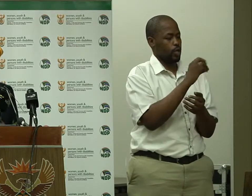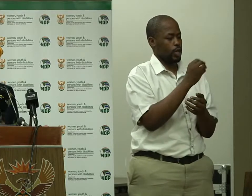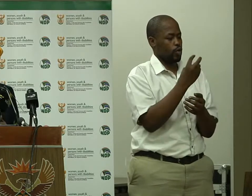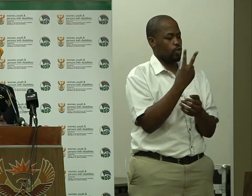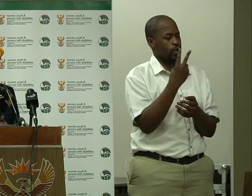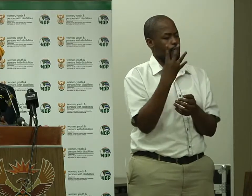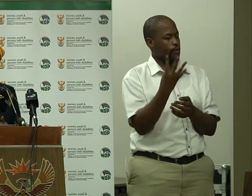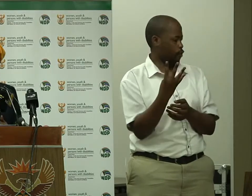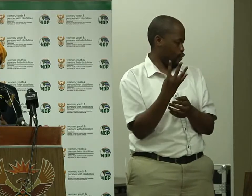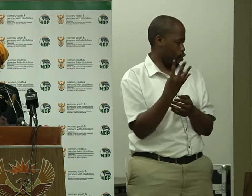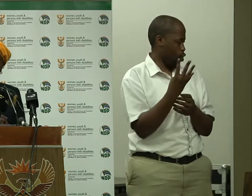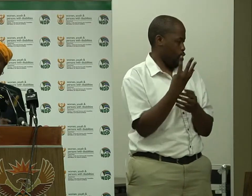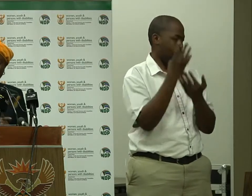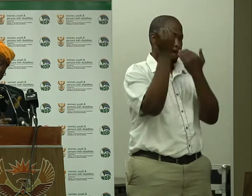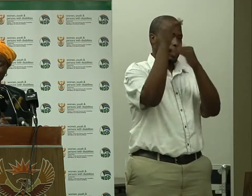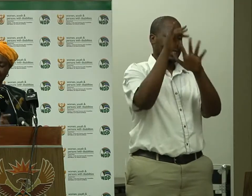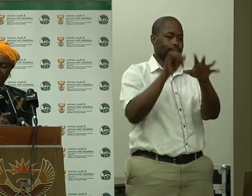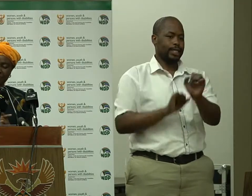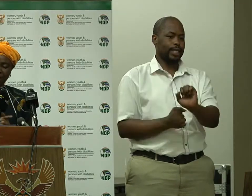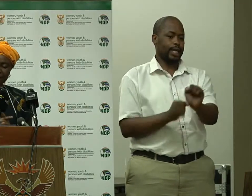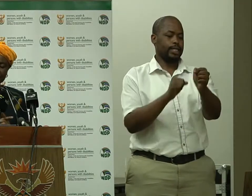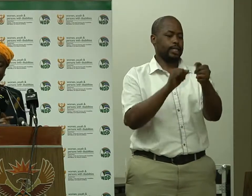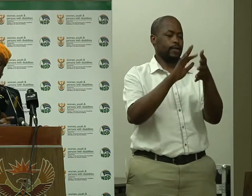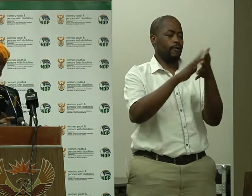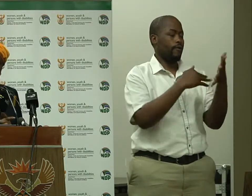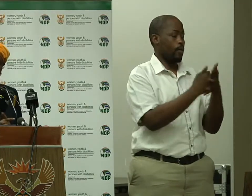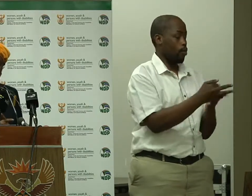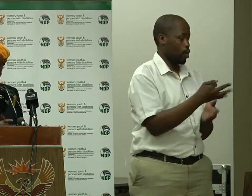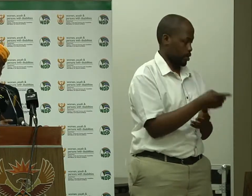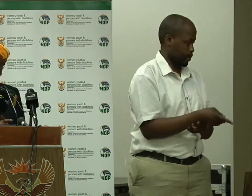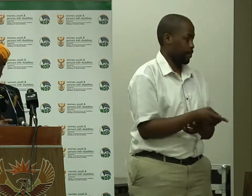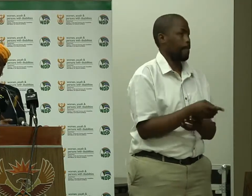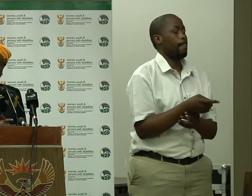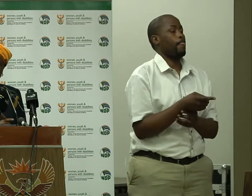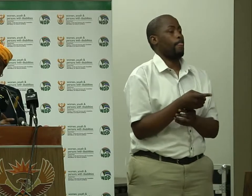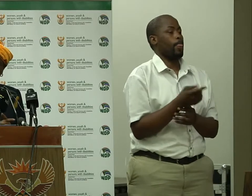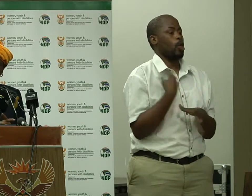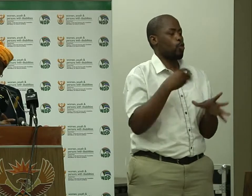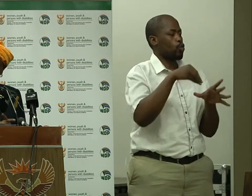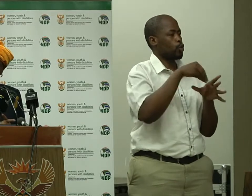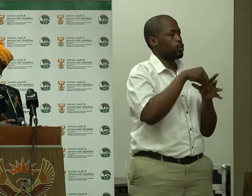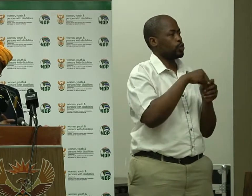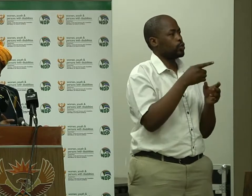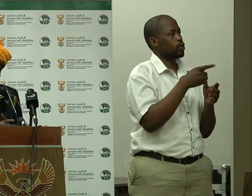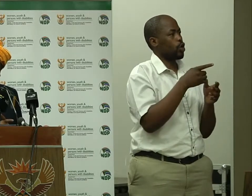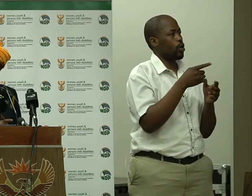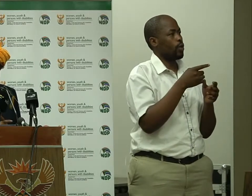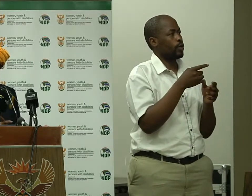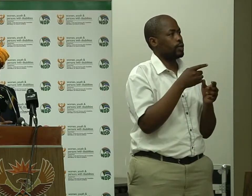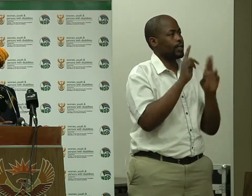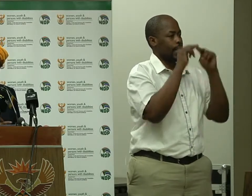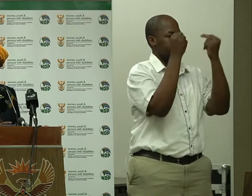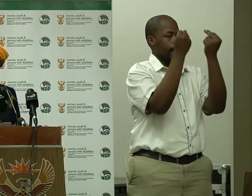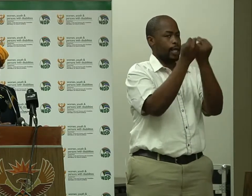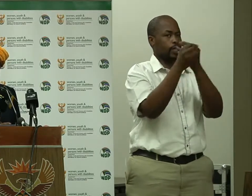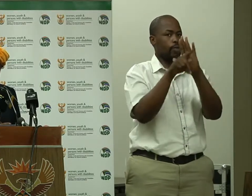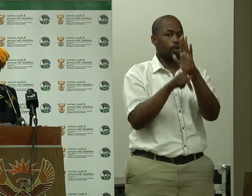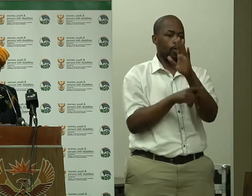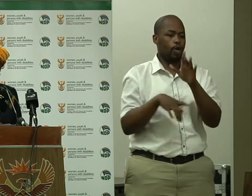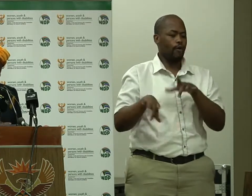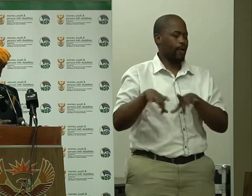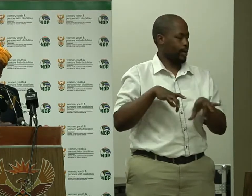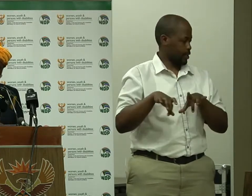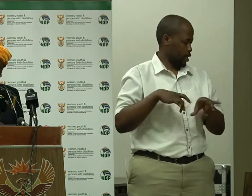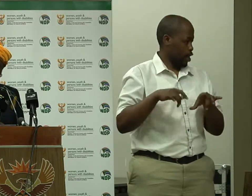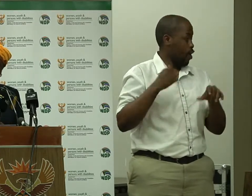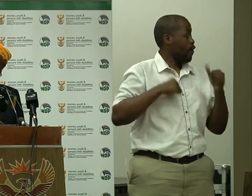2019-2024 medium-term strategic framework, which constitutes the National Program of Action for the